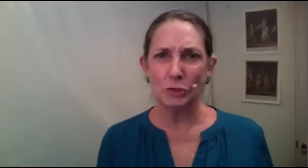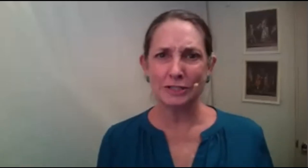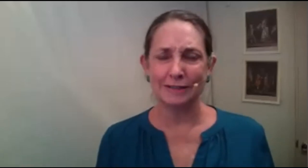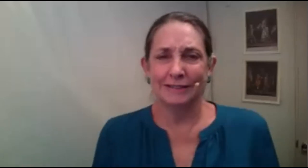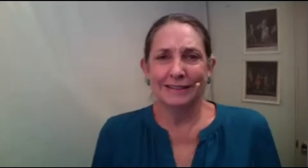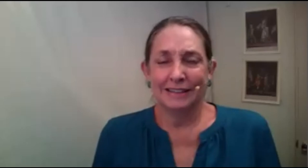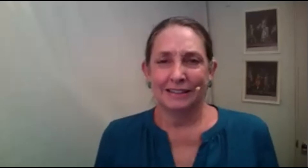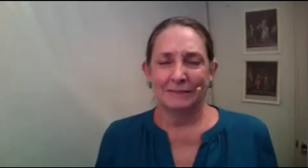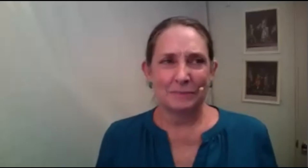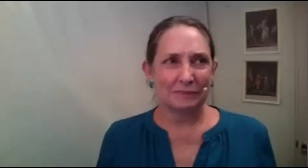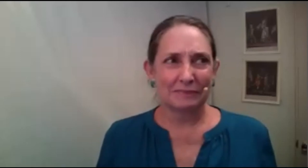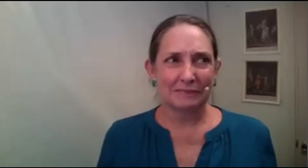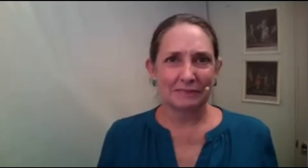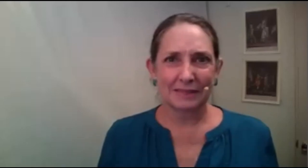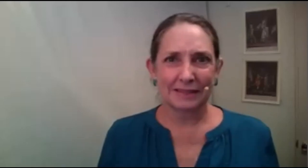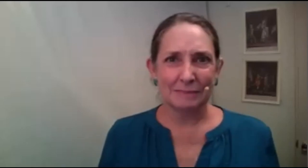a goat?